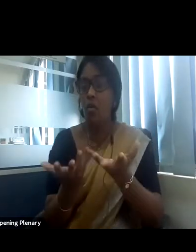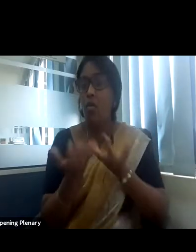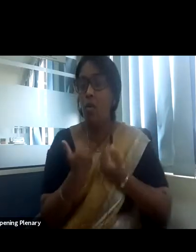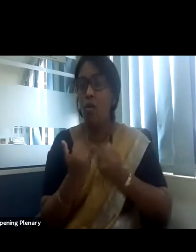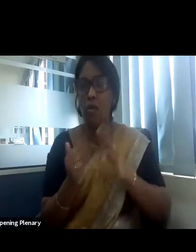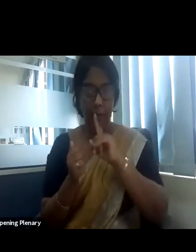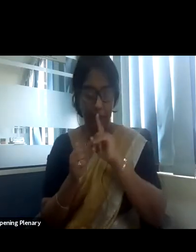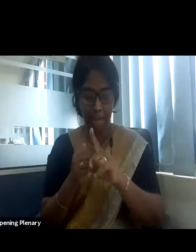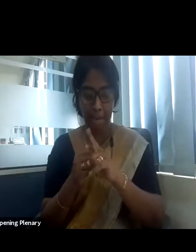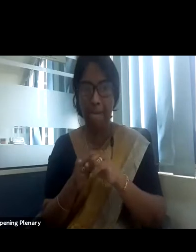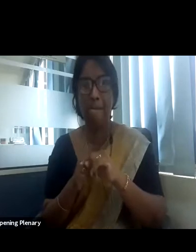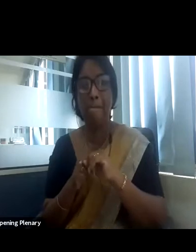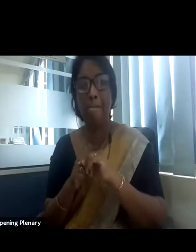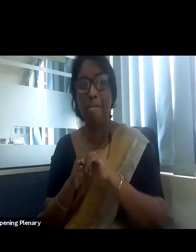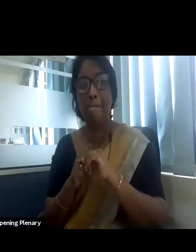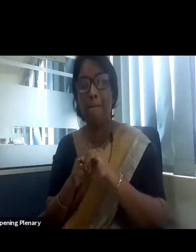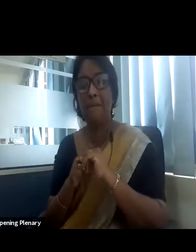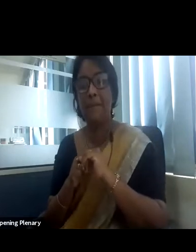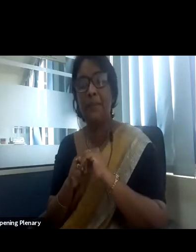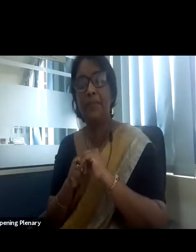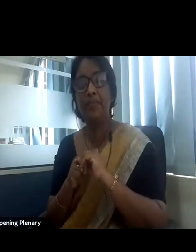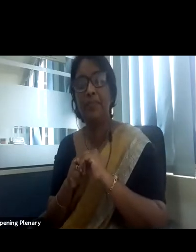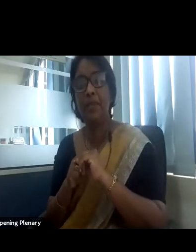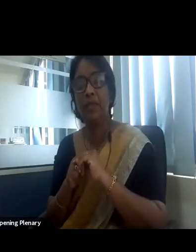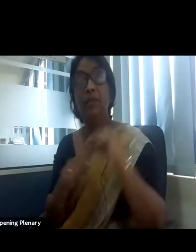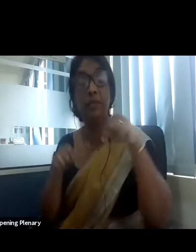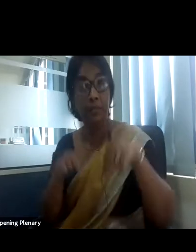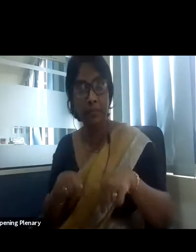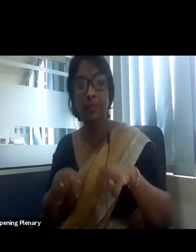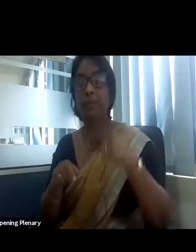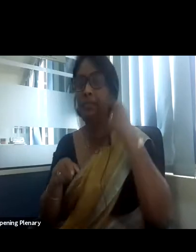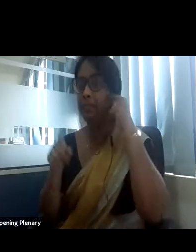Keynes has passed, so what's the point? The point is that these certain truths that have been